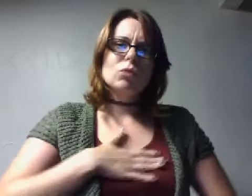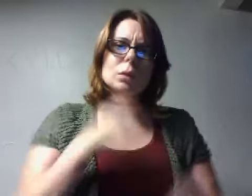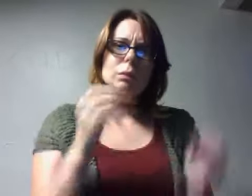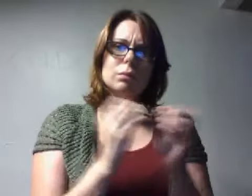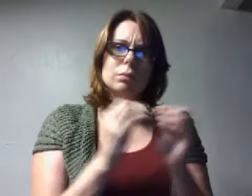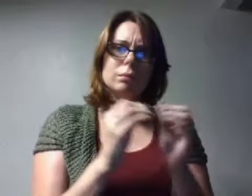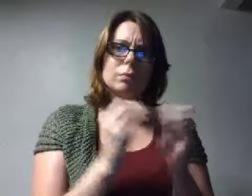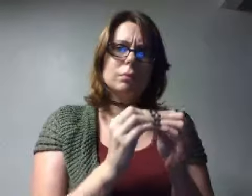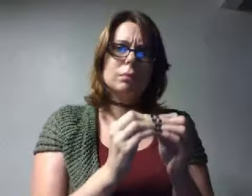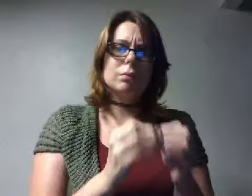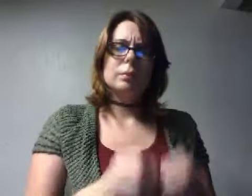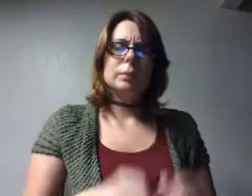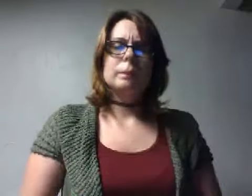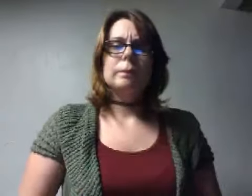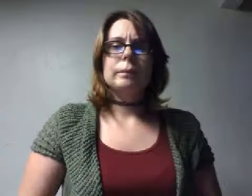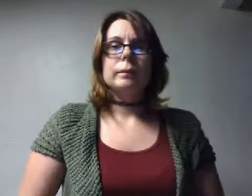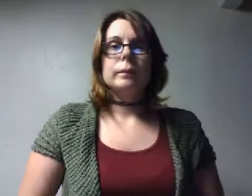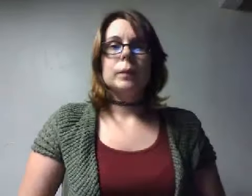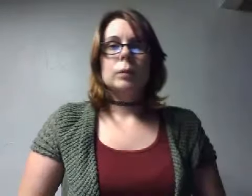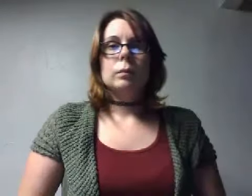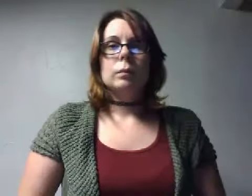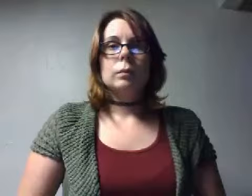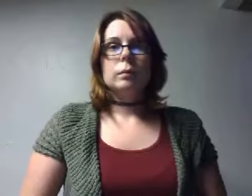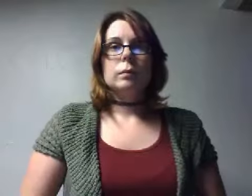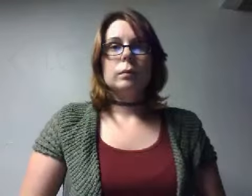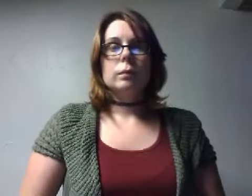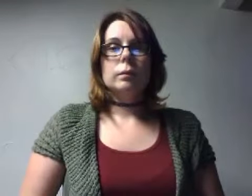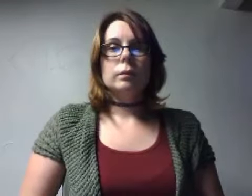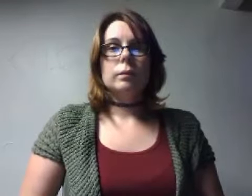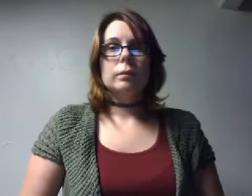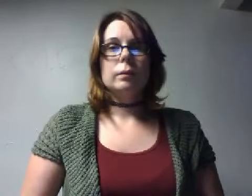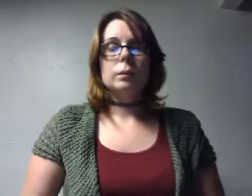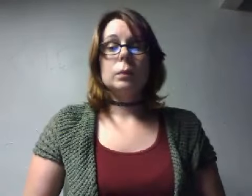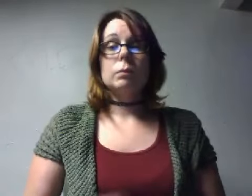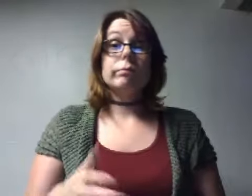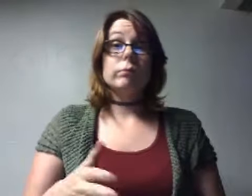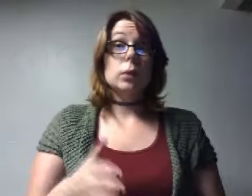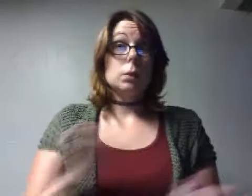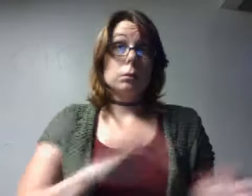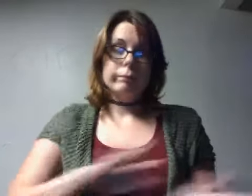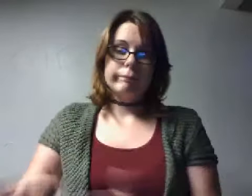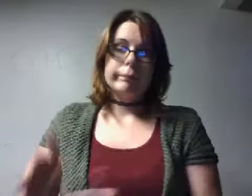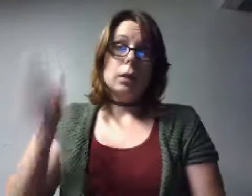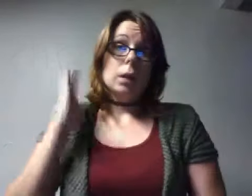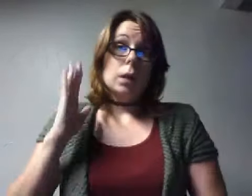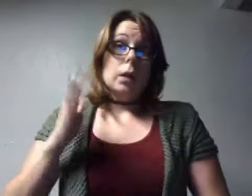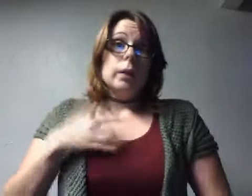film. And going back to talking about feeling discouraged, recently, about 6 months ago, I